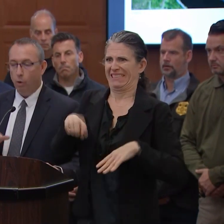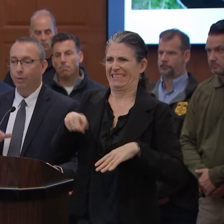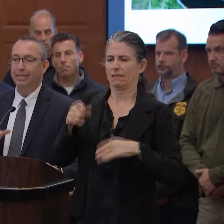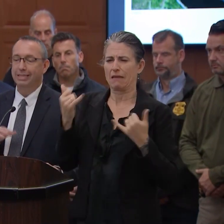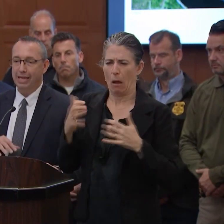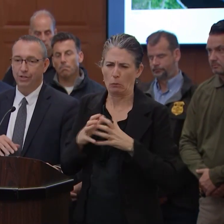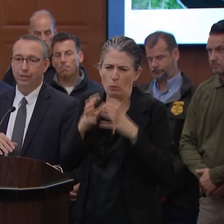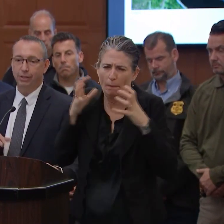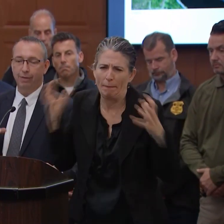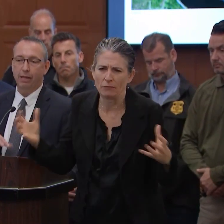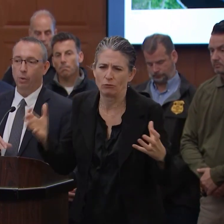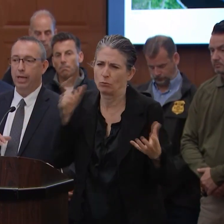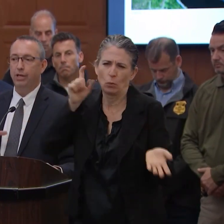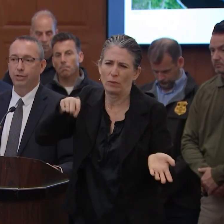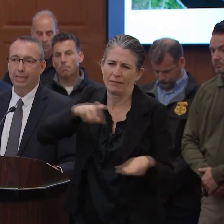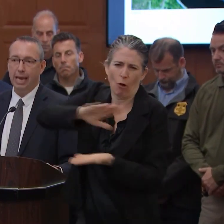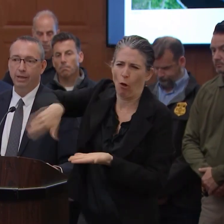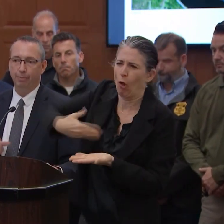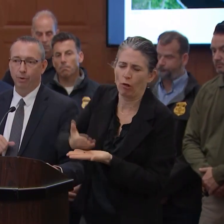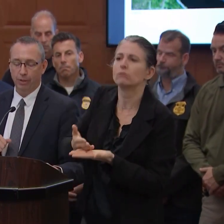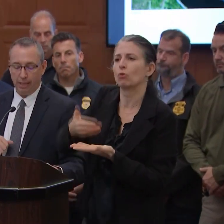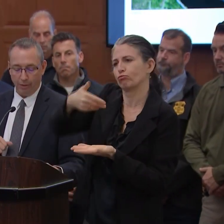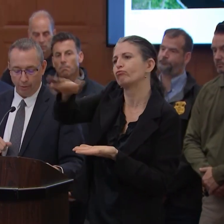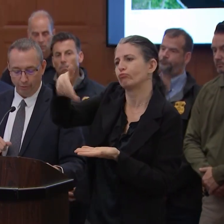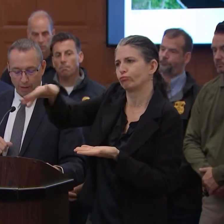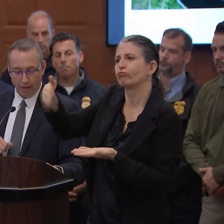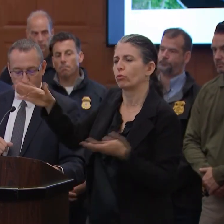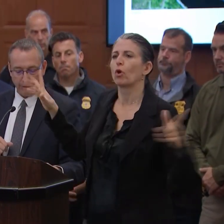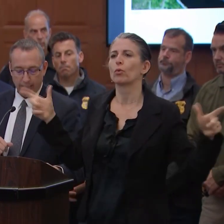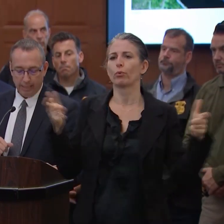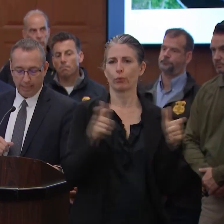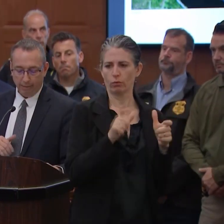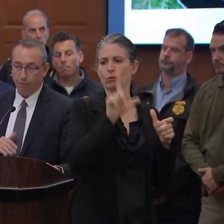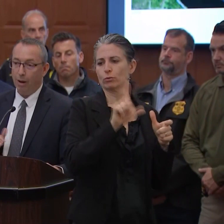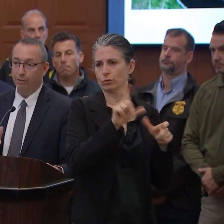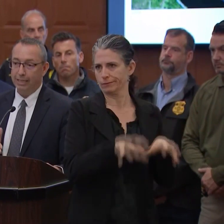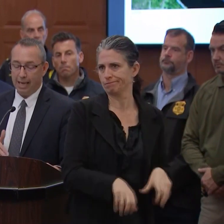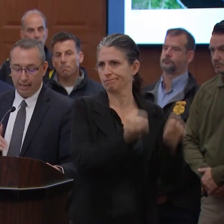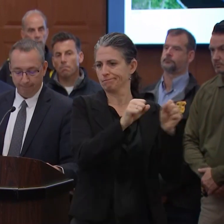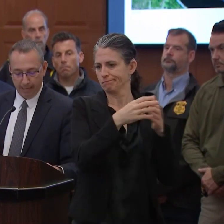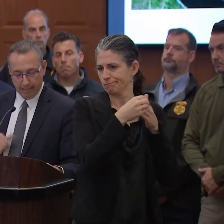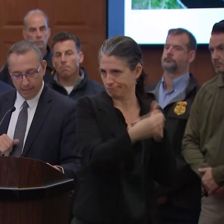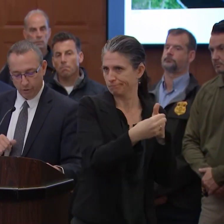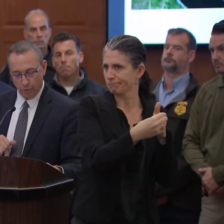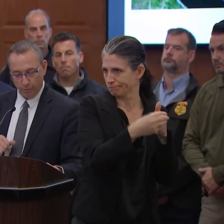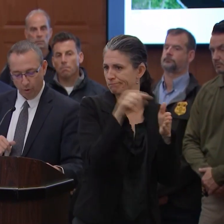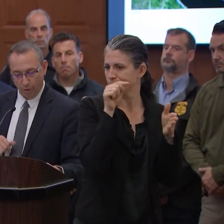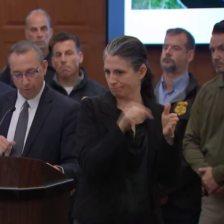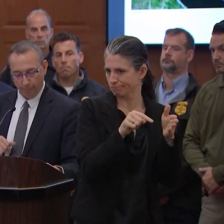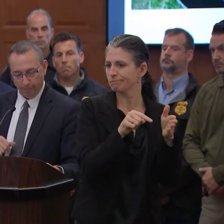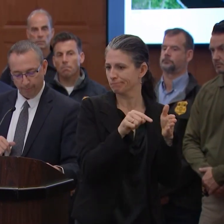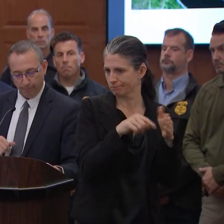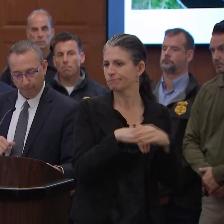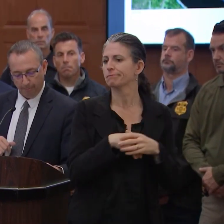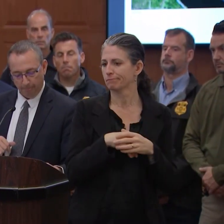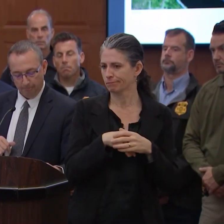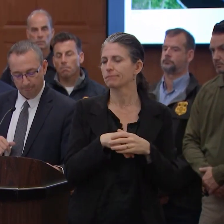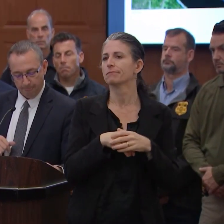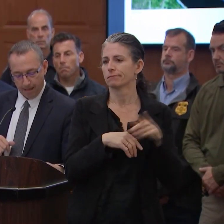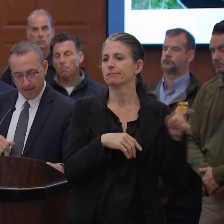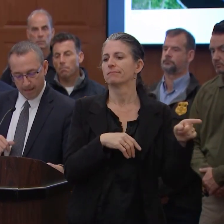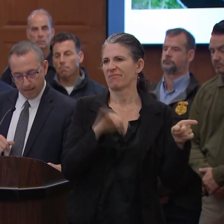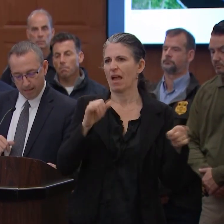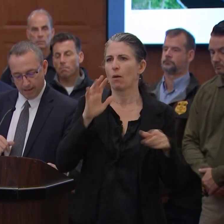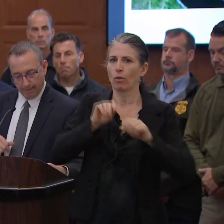in the demobilization of that location and the personnel that are involved throughout today and into tomorrow.